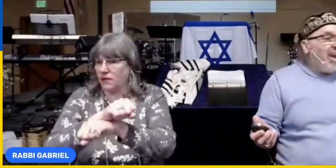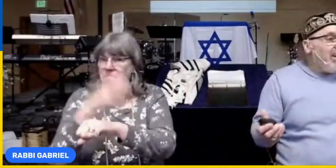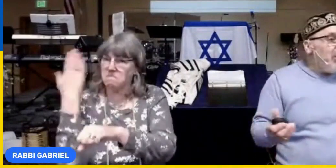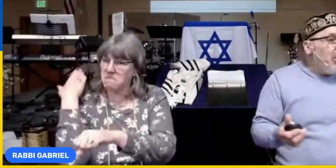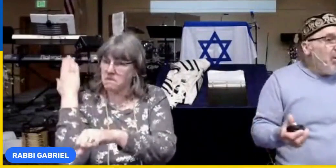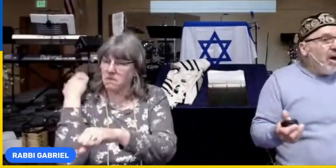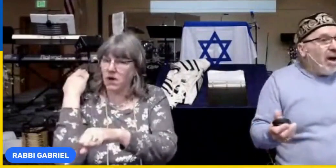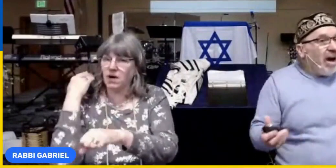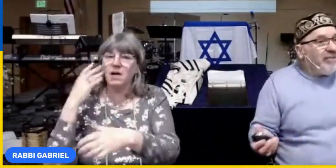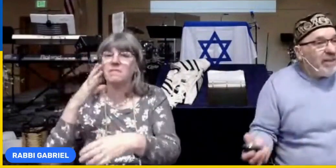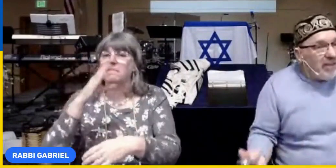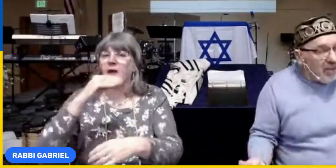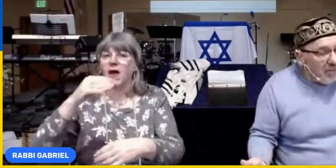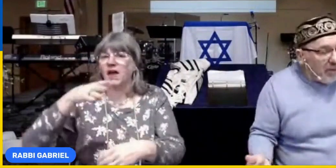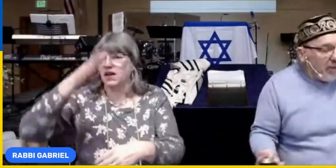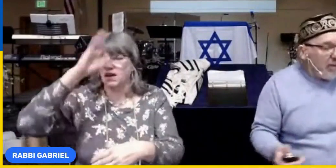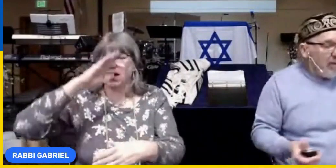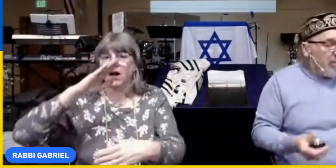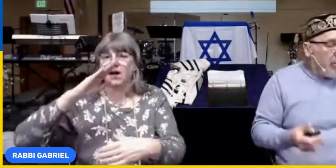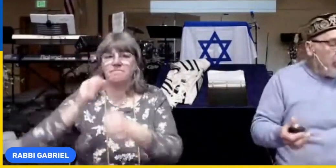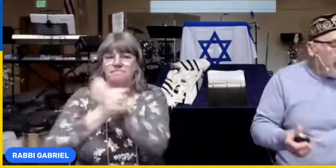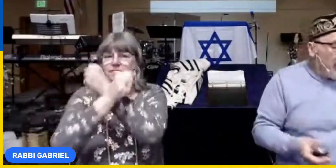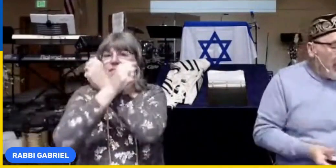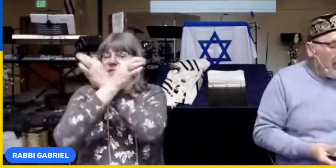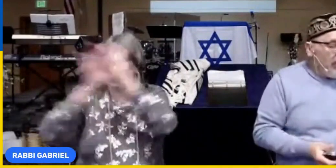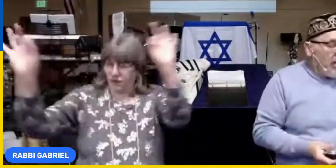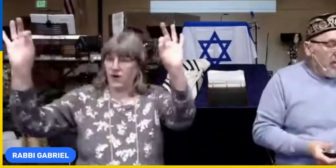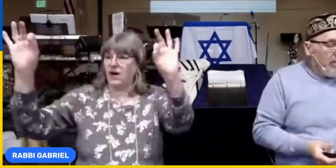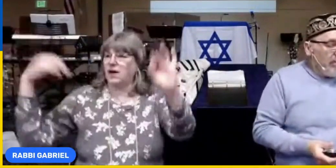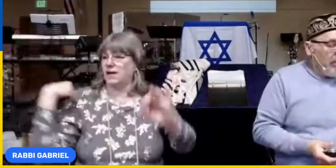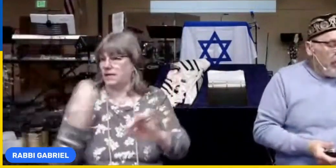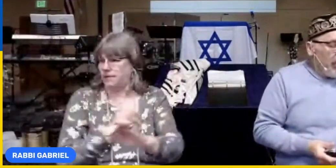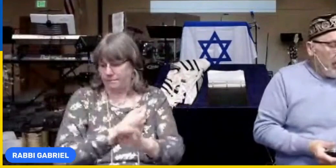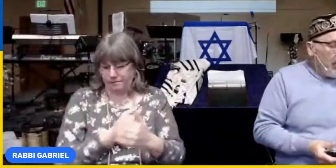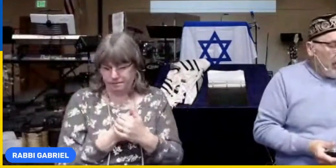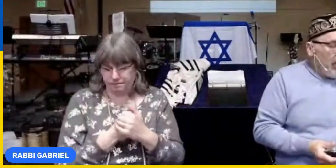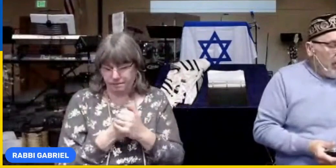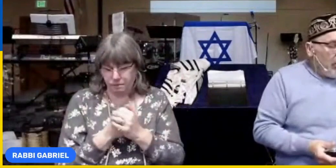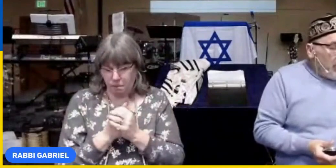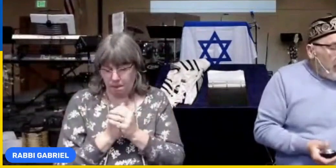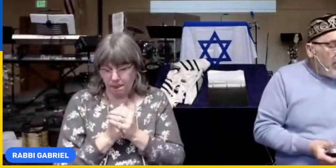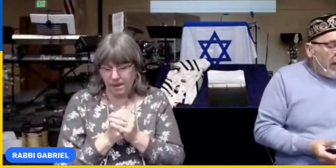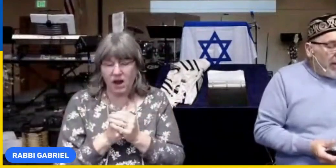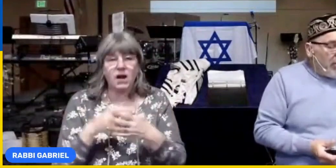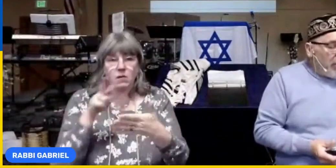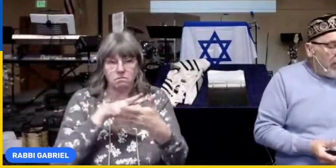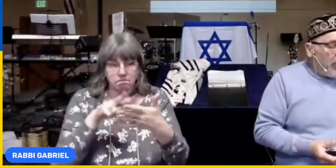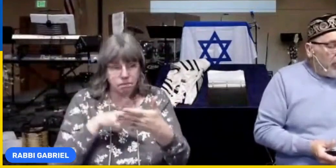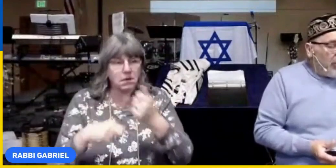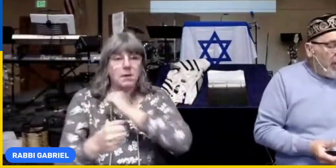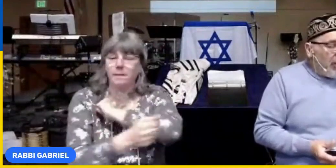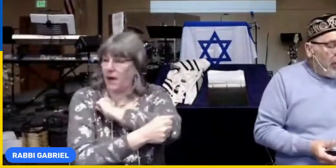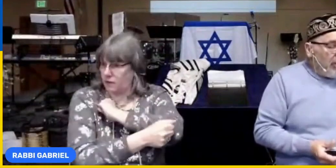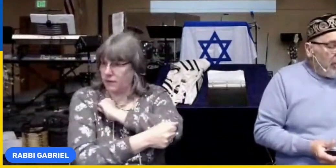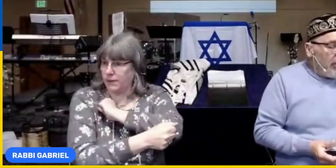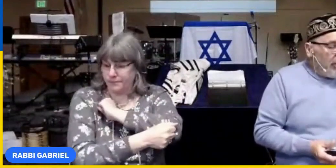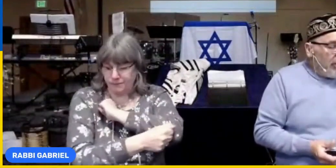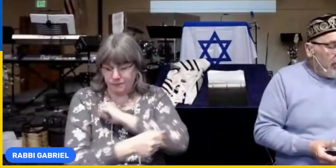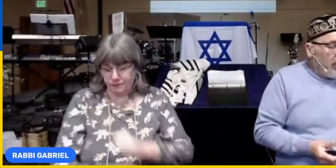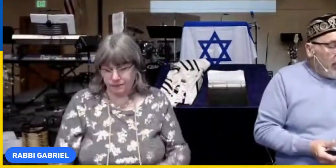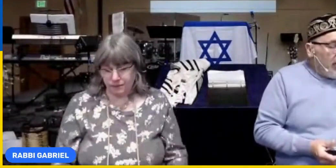Hebrew, it's Ainu Avadim. We were slaves. We read that at the Passover